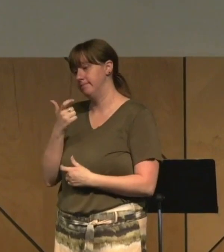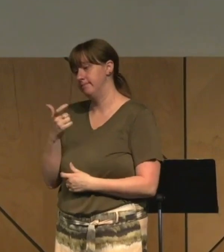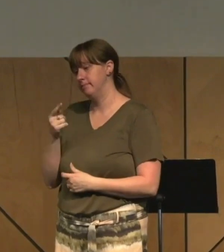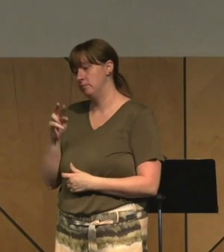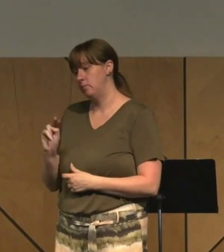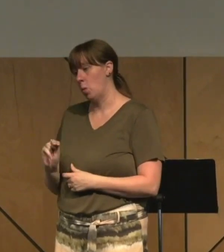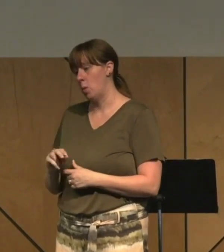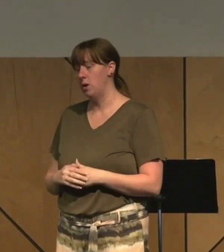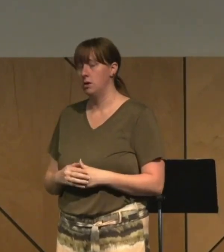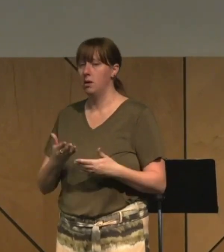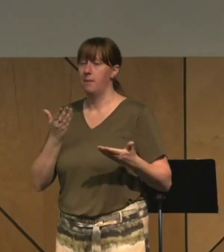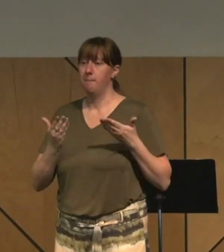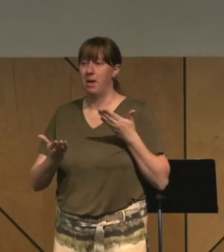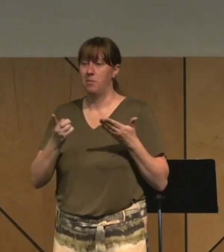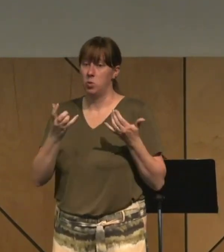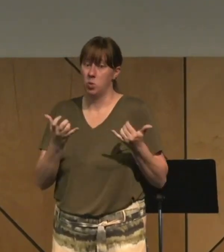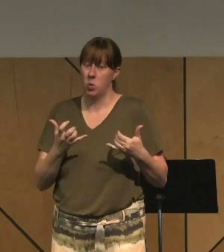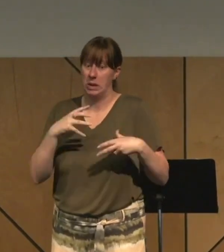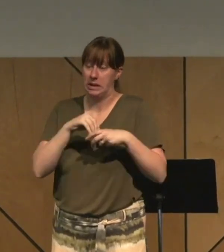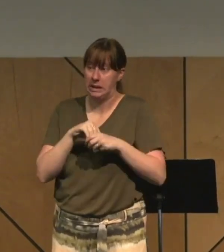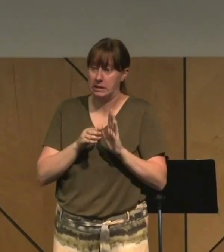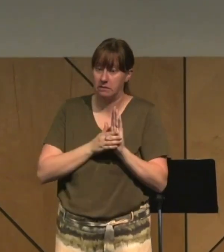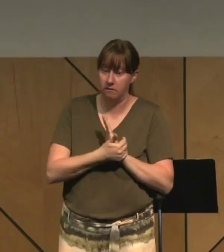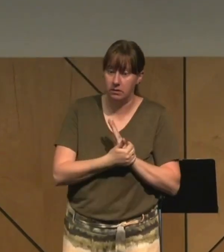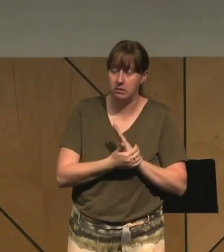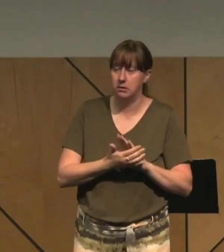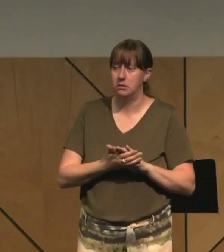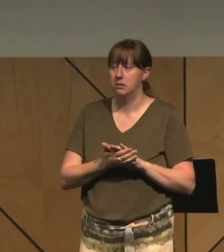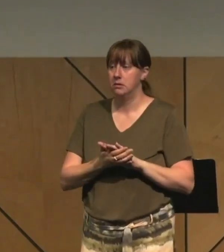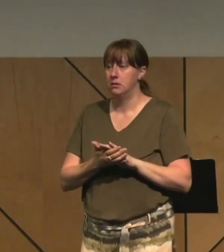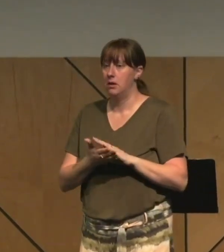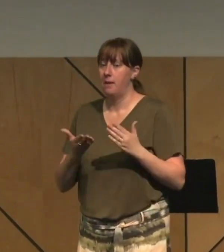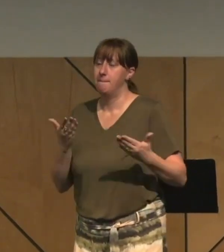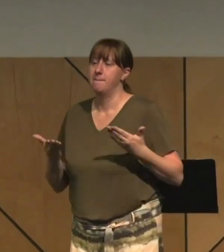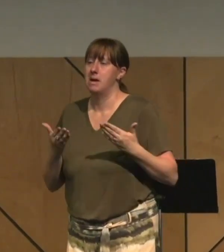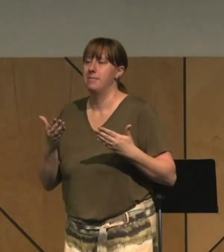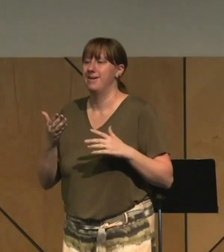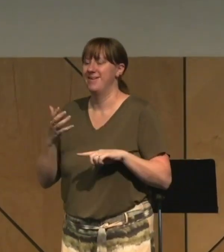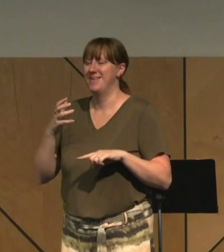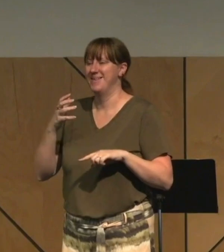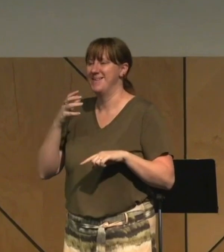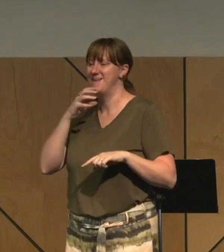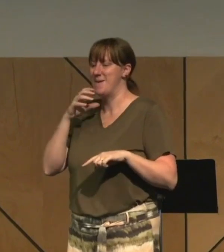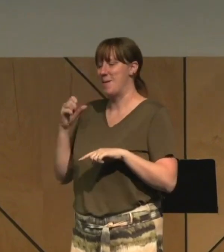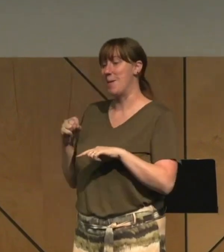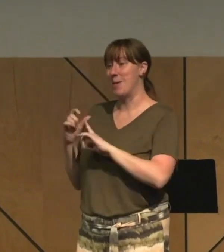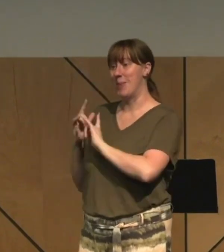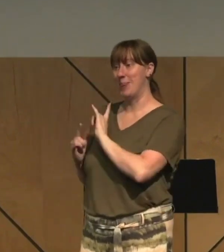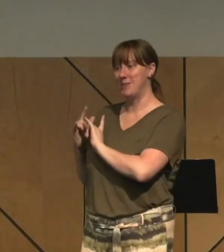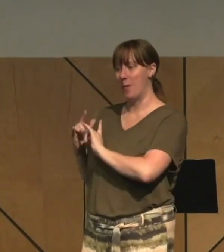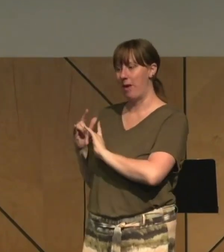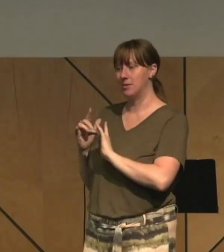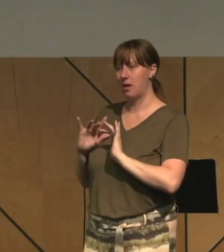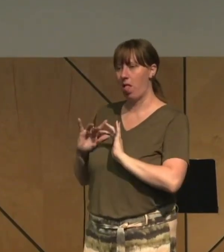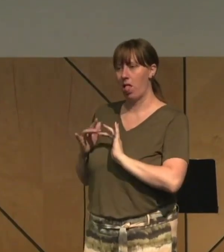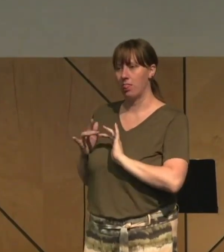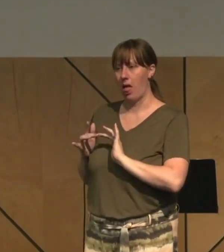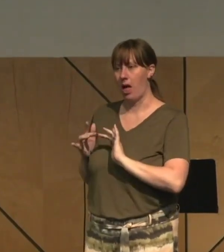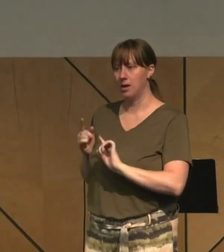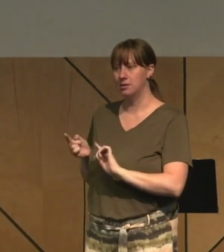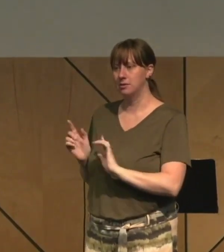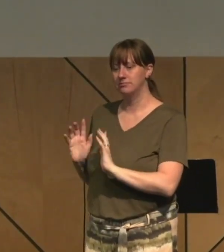exploring an affair. Maybe you've reconnected with an old romance online and you're starting to exchange messages.